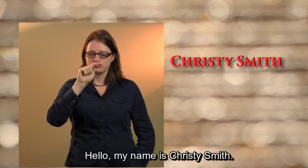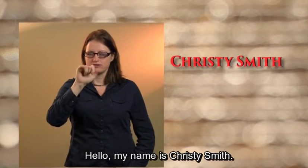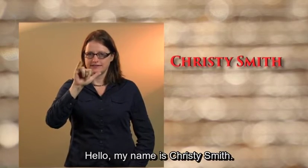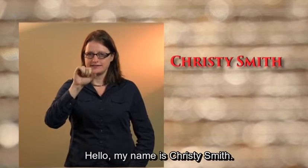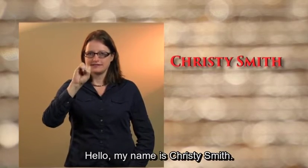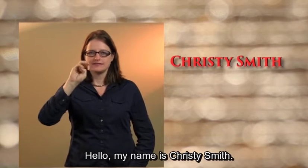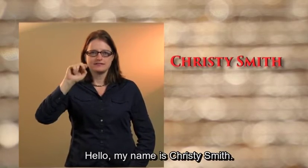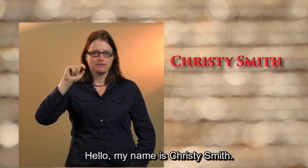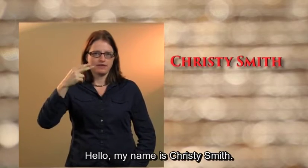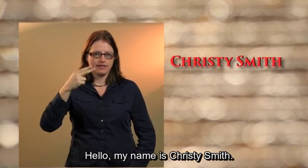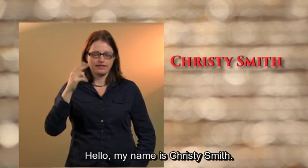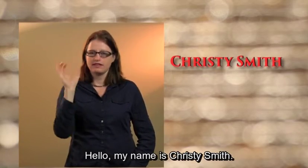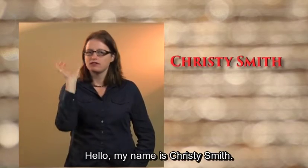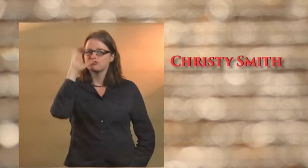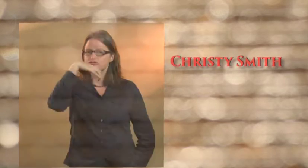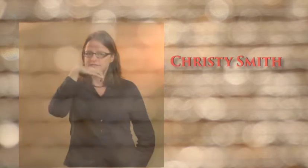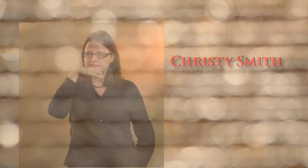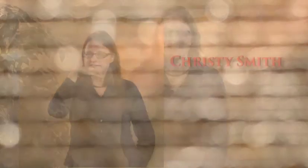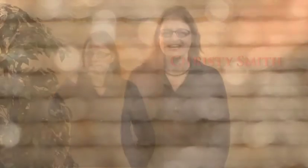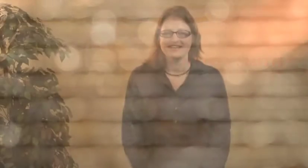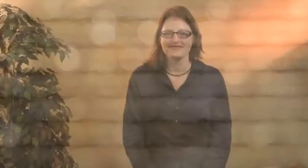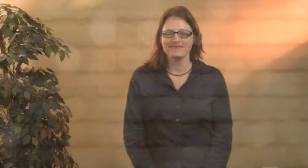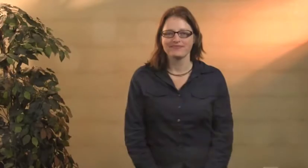Hello, my name is Christy Smith.